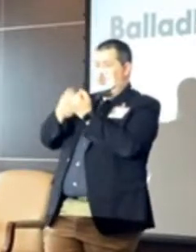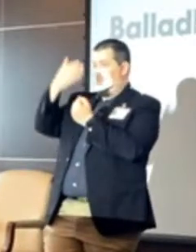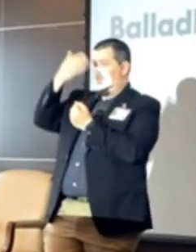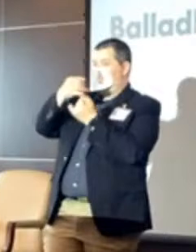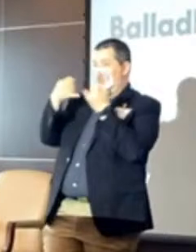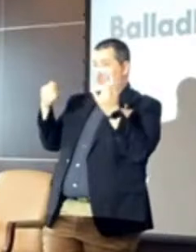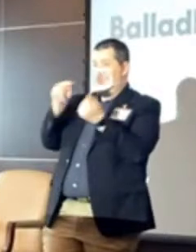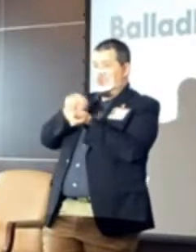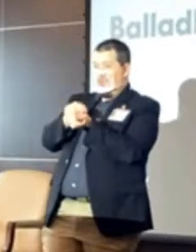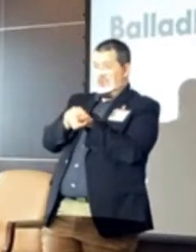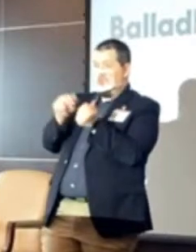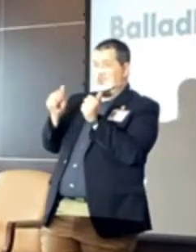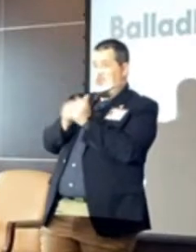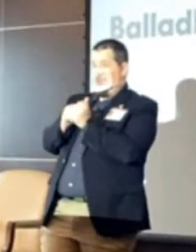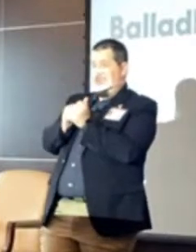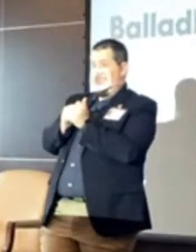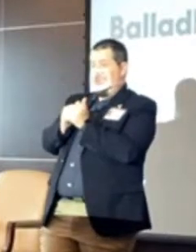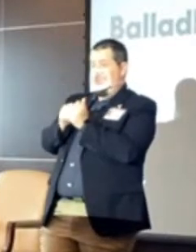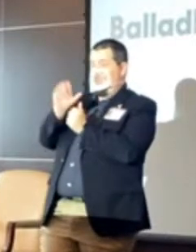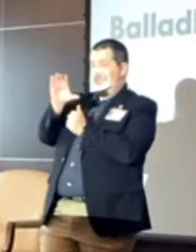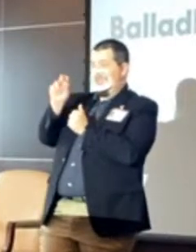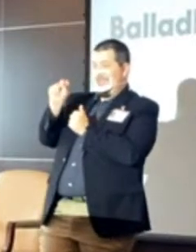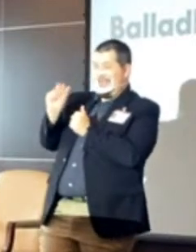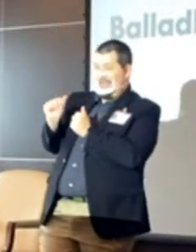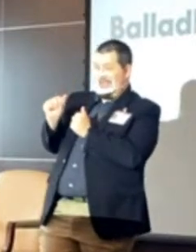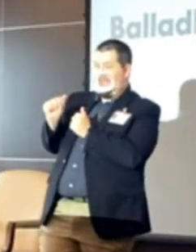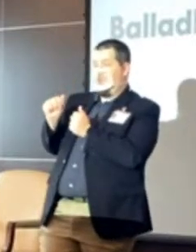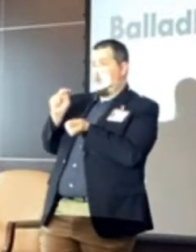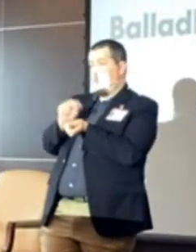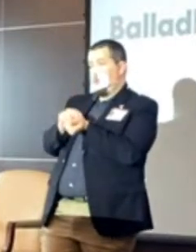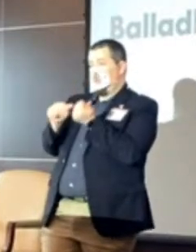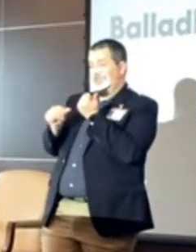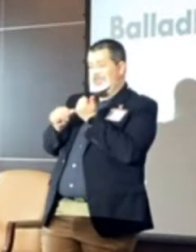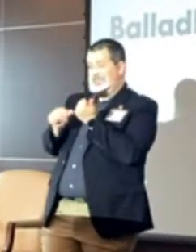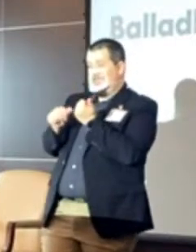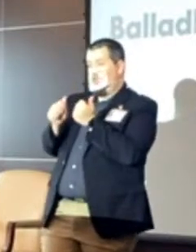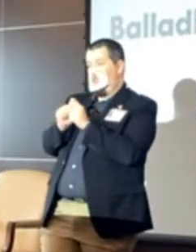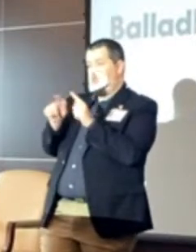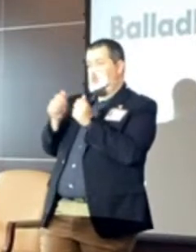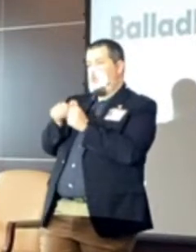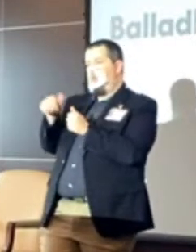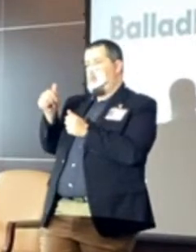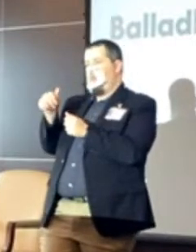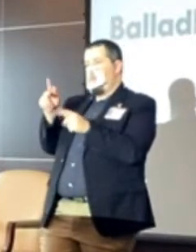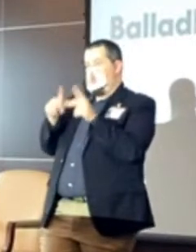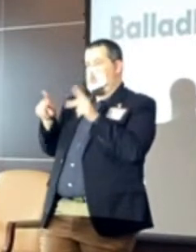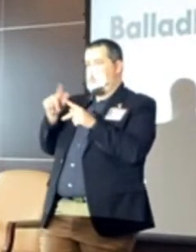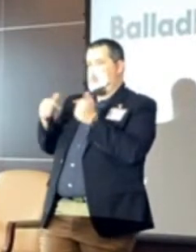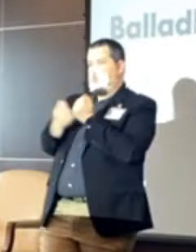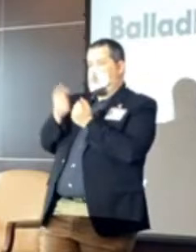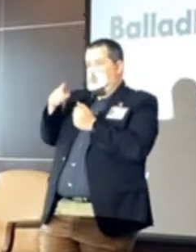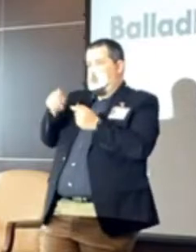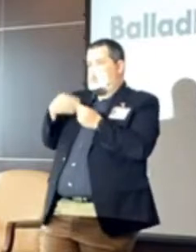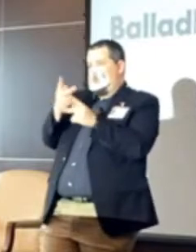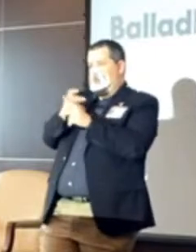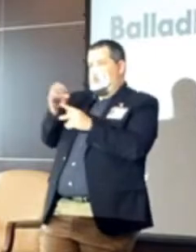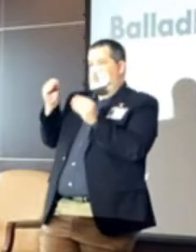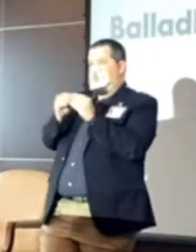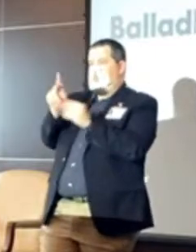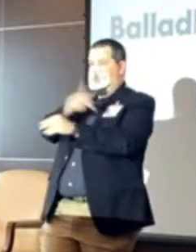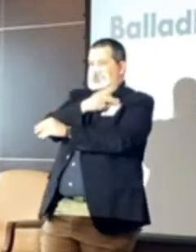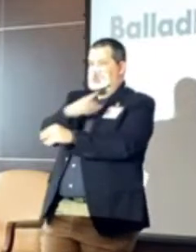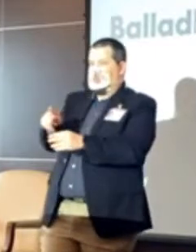frontline nurses, not only with like CNAs, with nursing assistants, but with other personnel that can help support them so they can take care of more